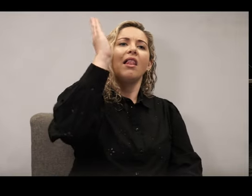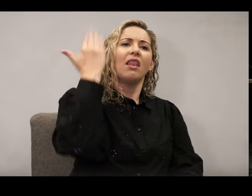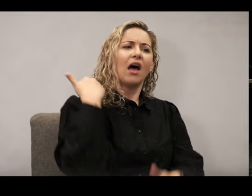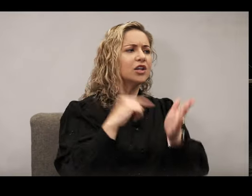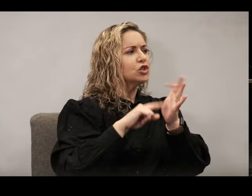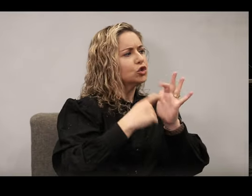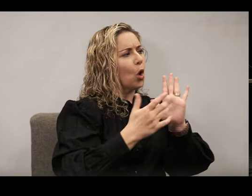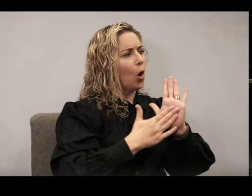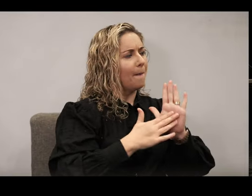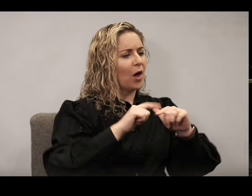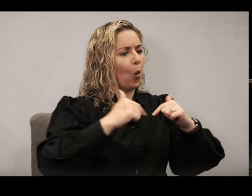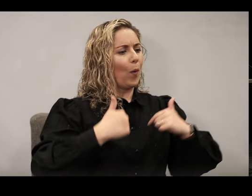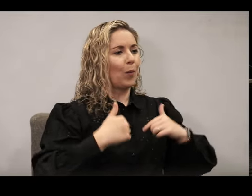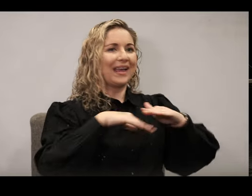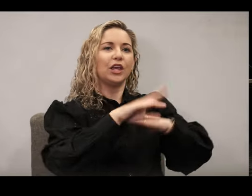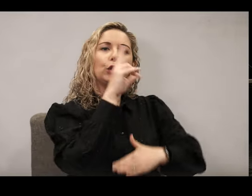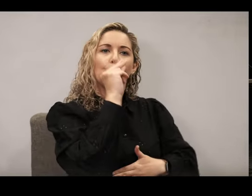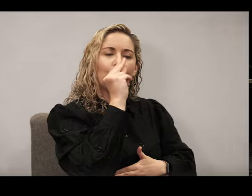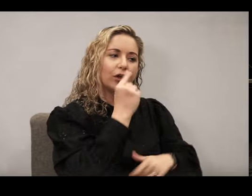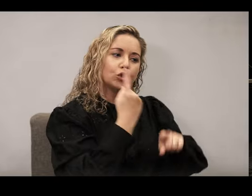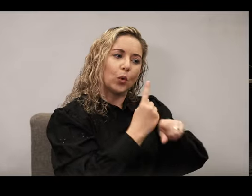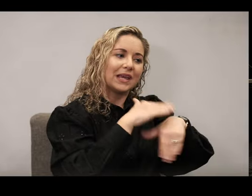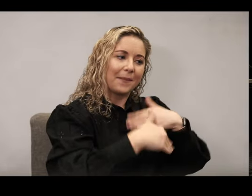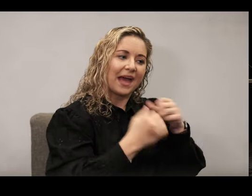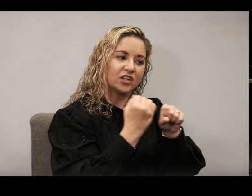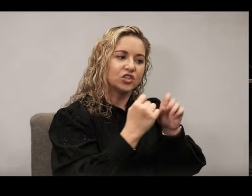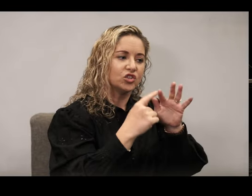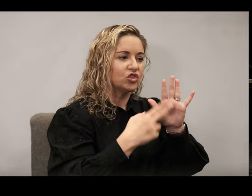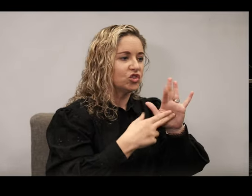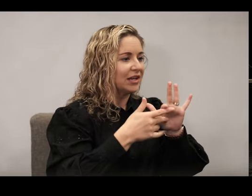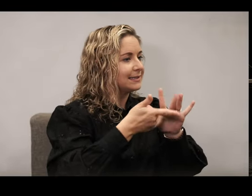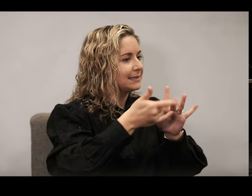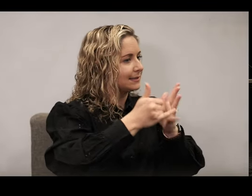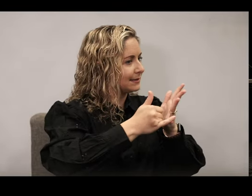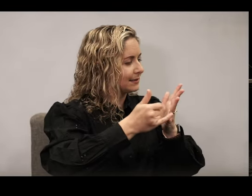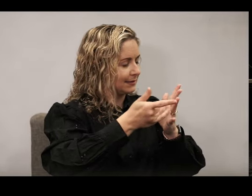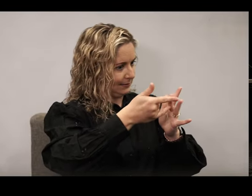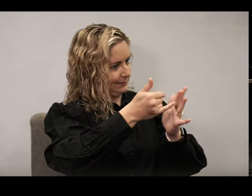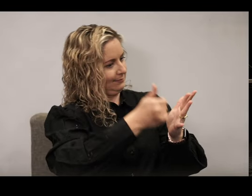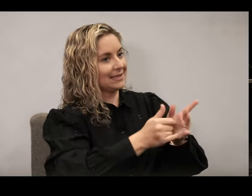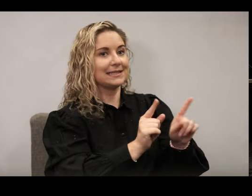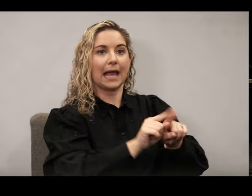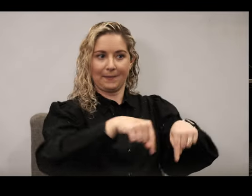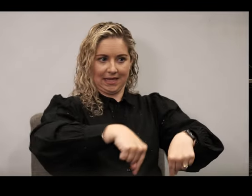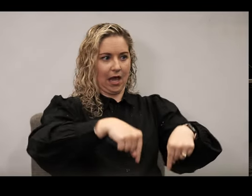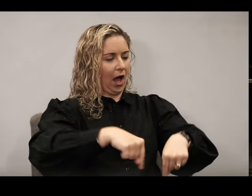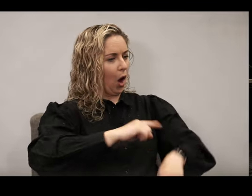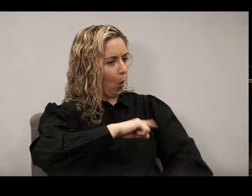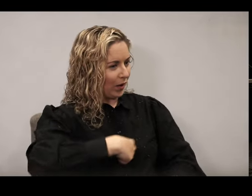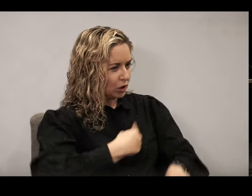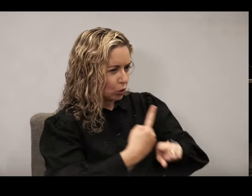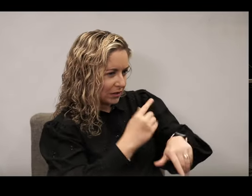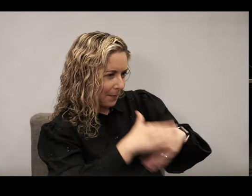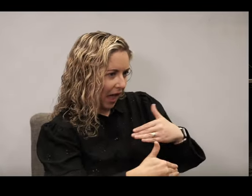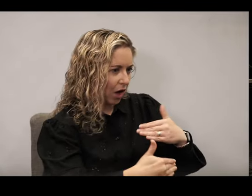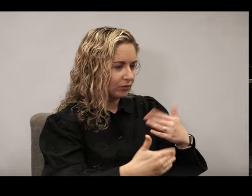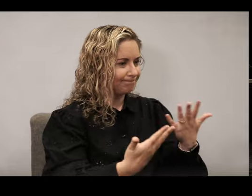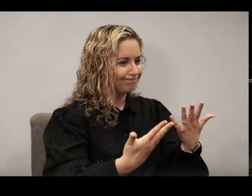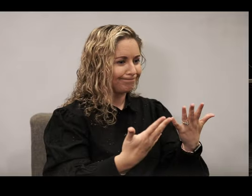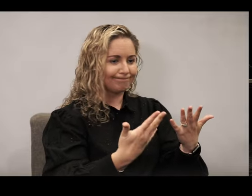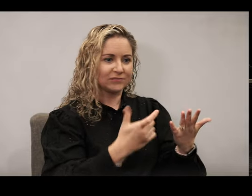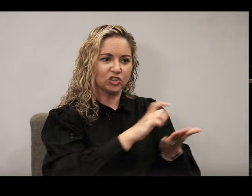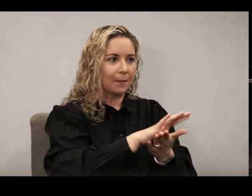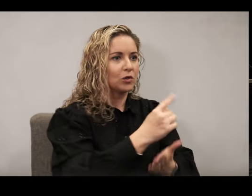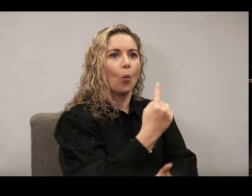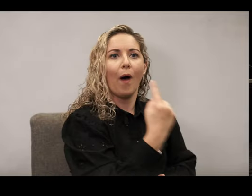Genesis. And on the week, they were looking at this passage, Genesis 1, and talking about what it means to be created in the image of God. The preacher helpfully